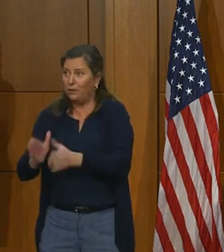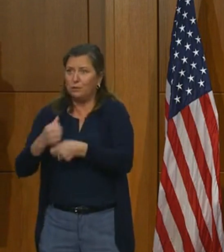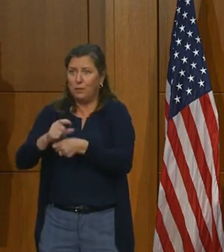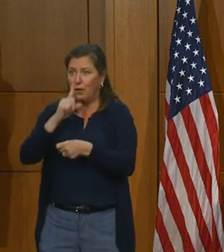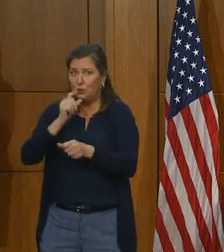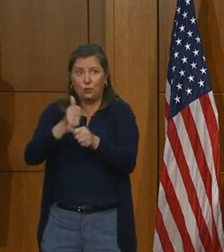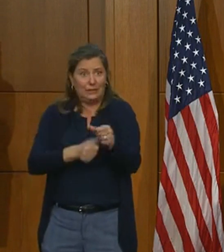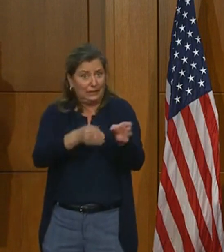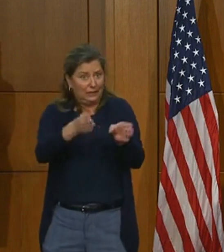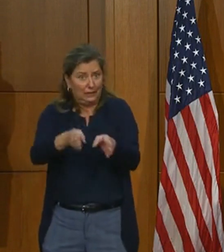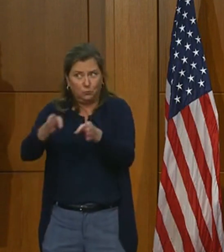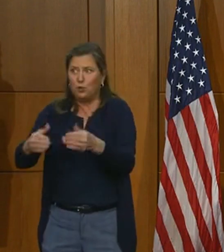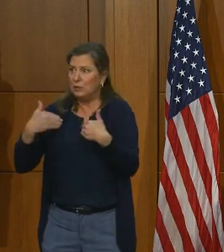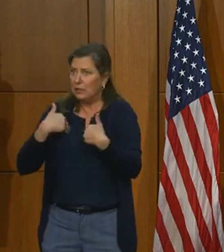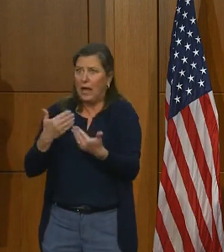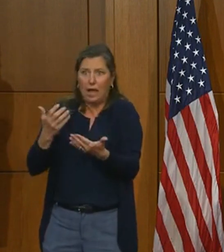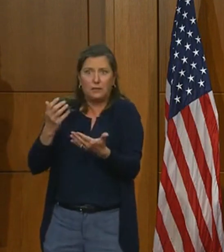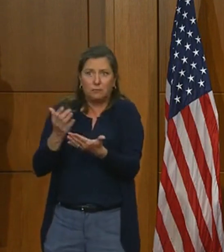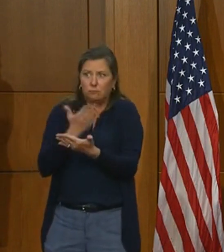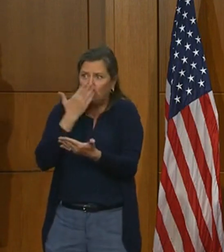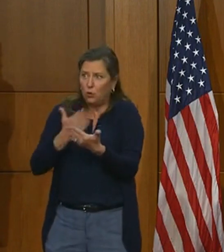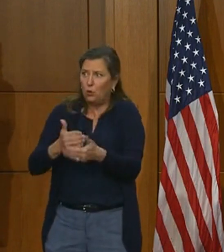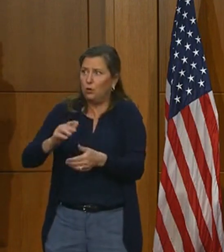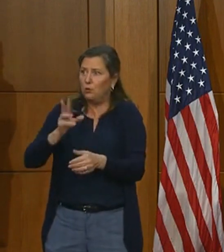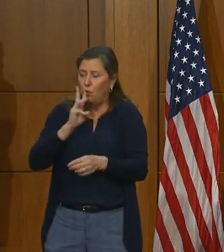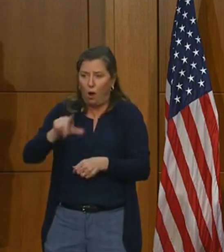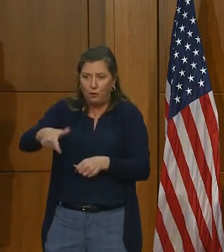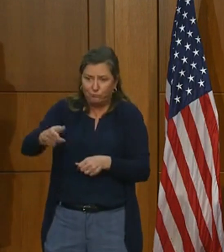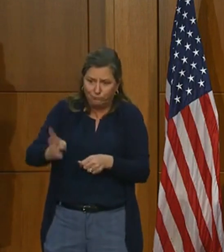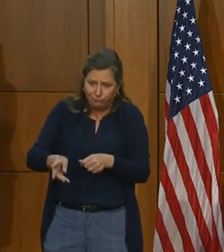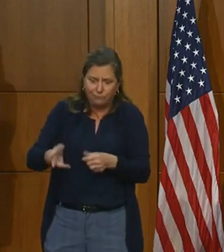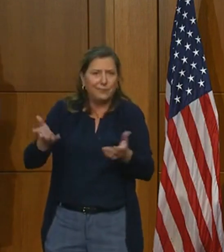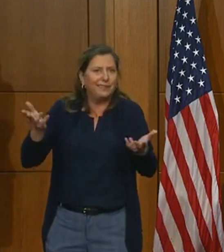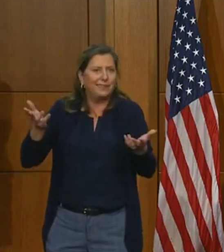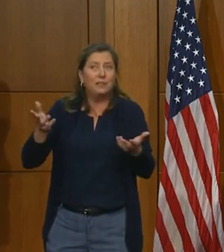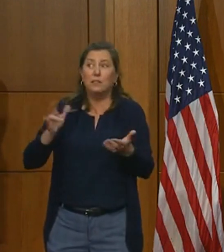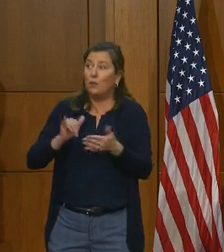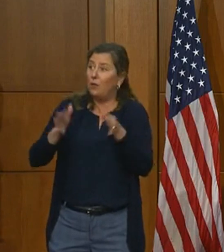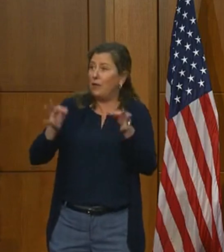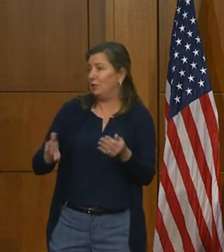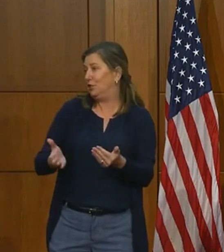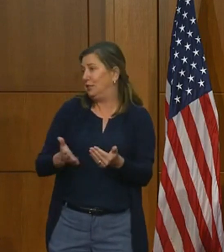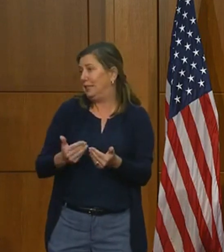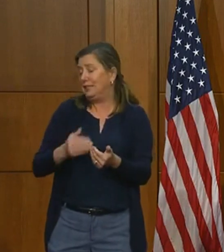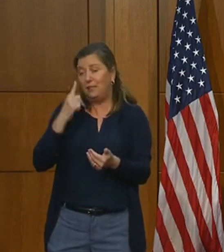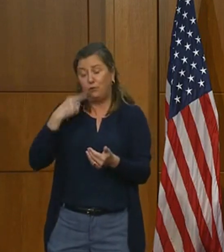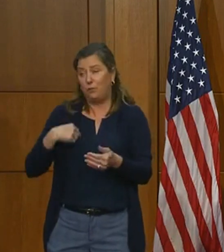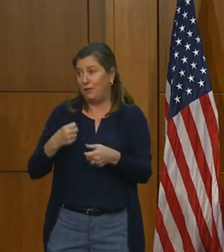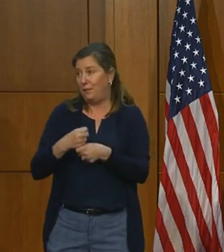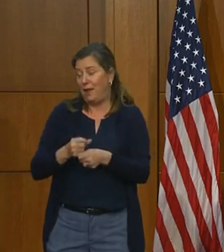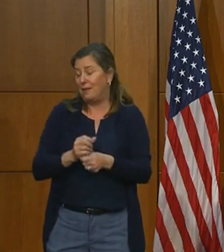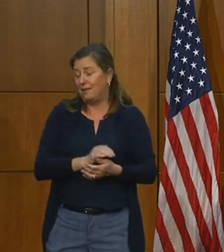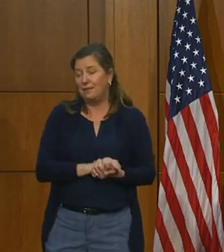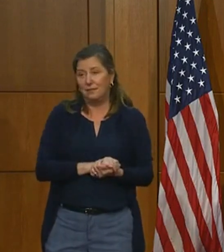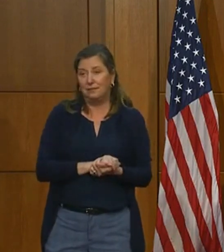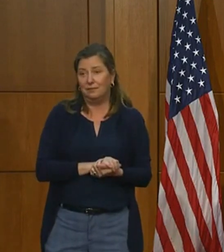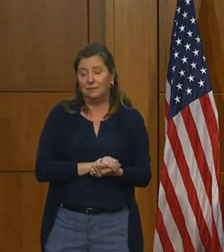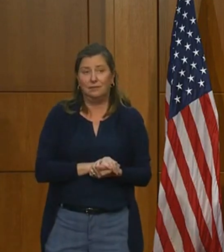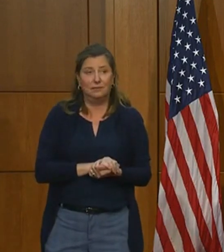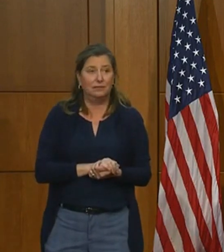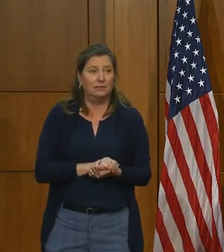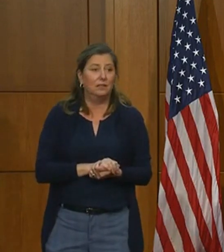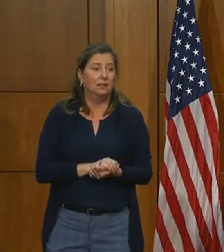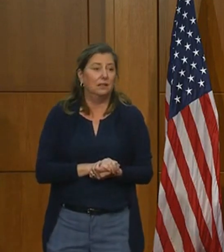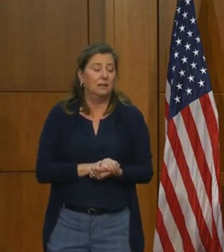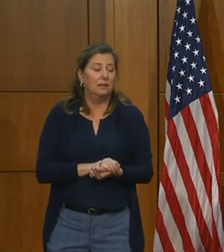sure that everybody has access to running water. And so that decision was very easy for me to make. I